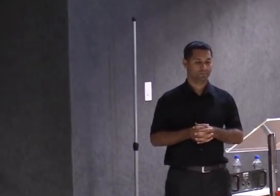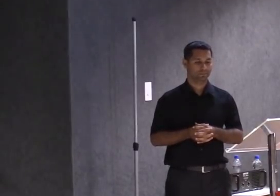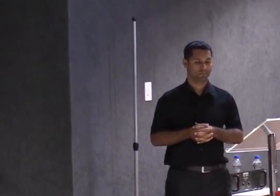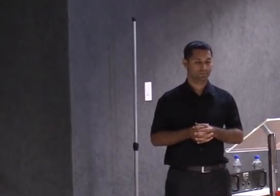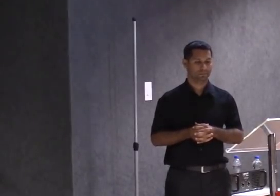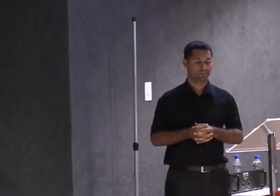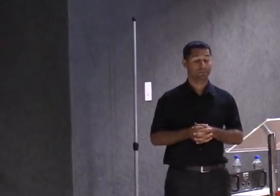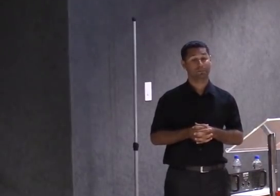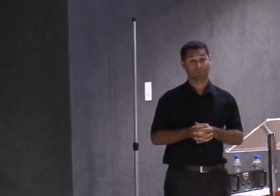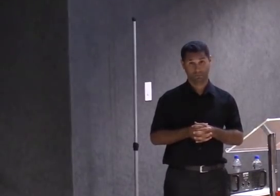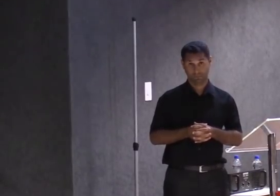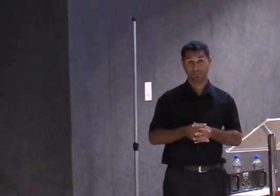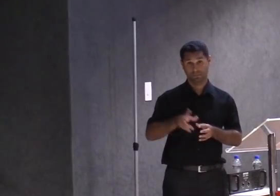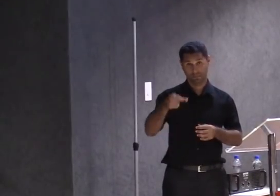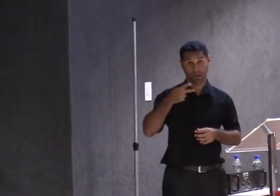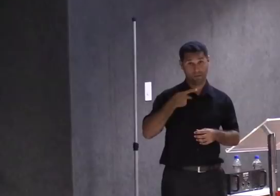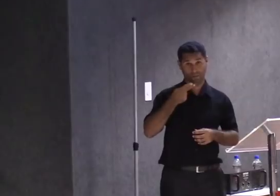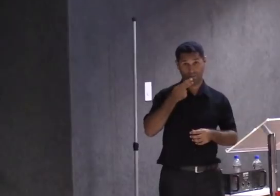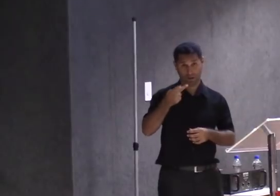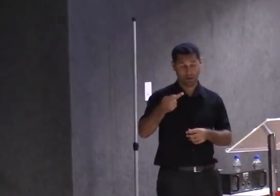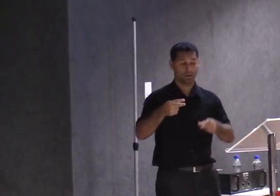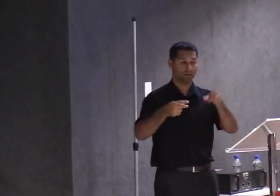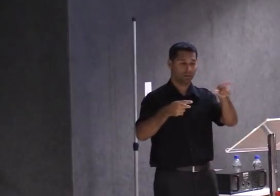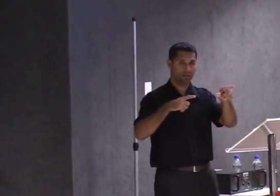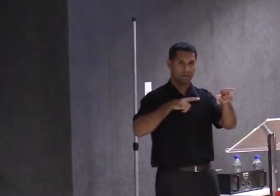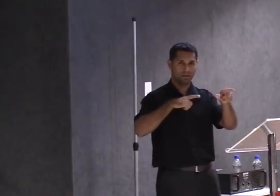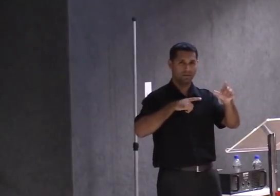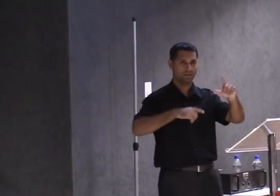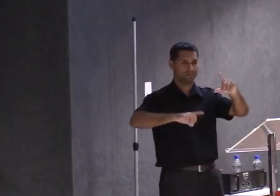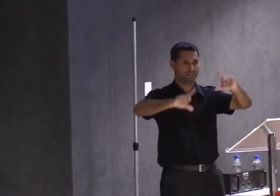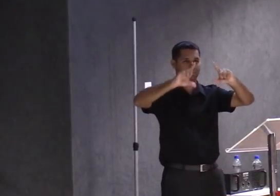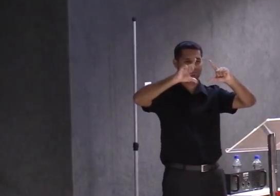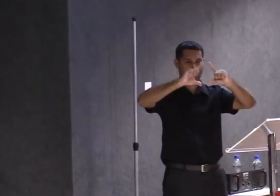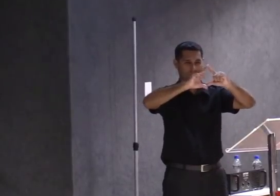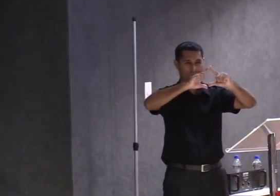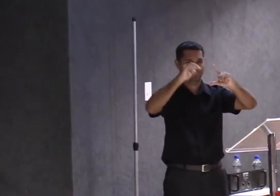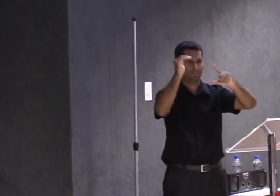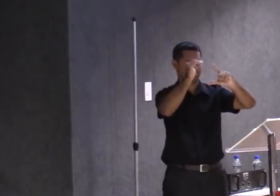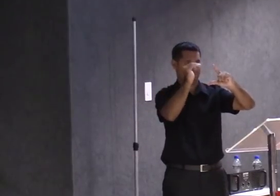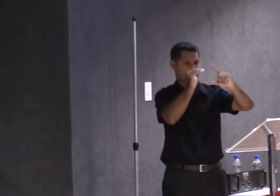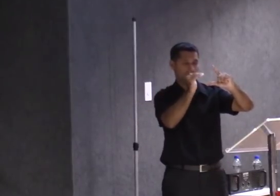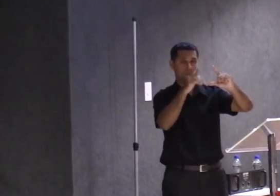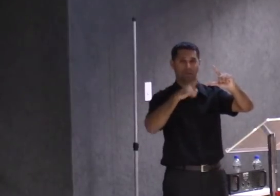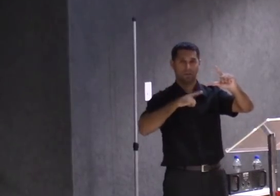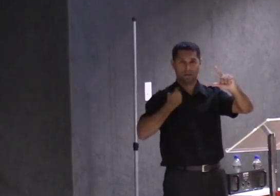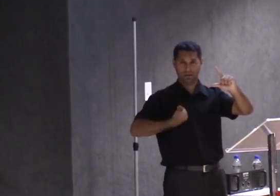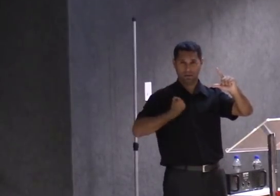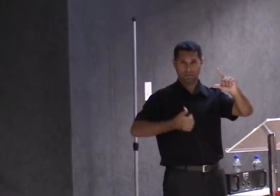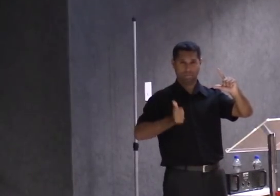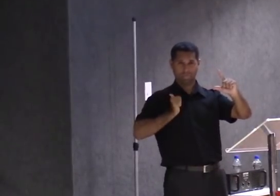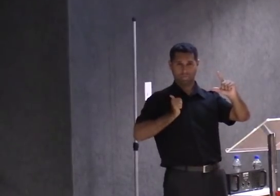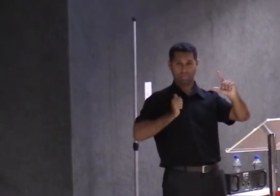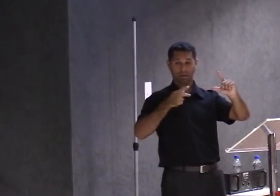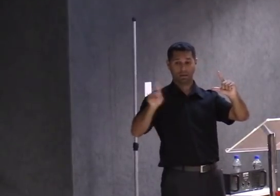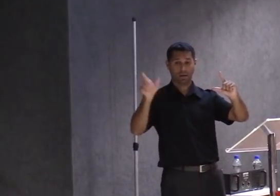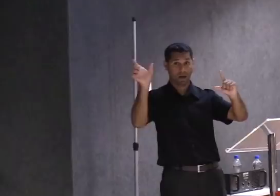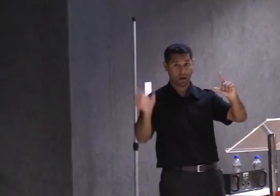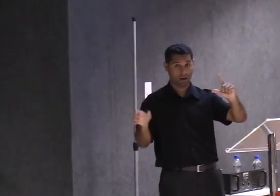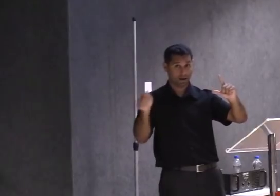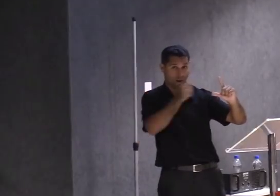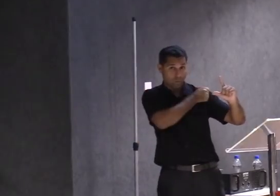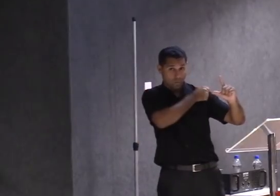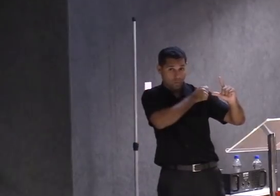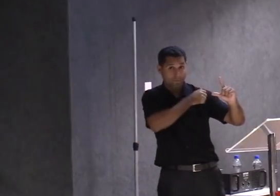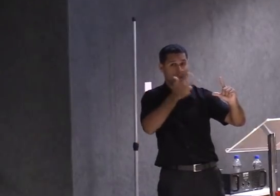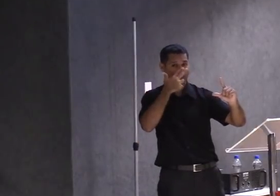good. Quando a gente fala desse trecho da pirâmide que mostra uma atitude passiva do aluno, a gente